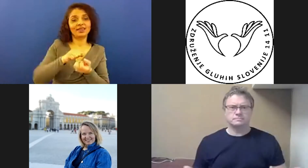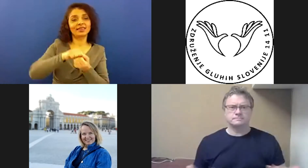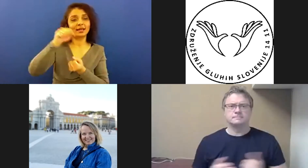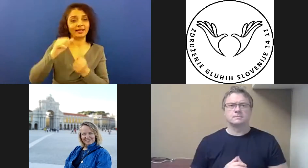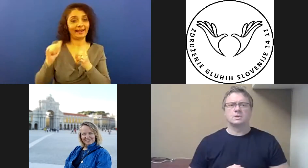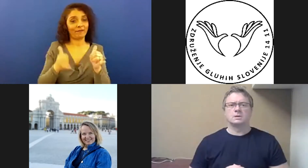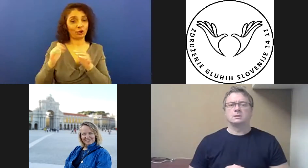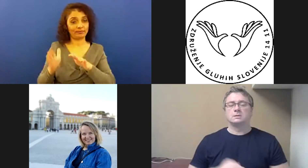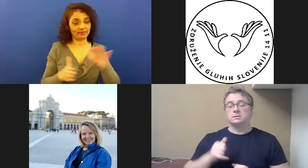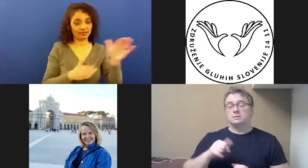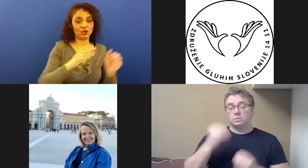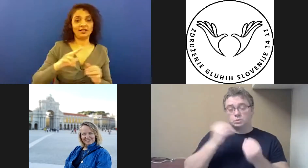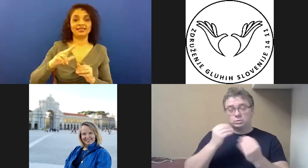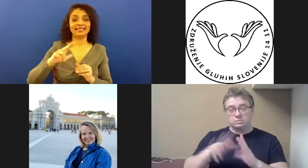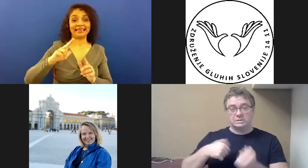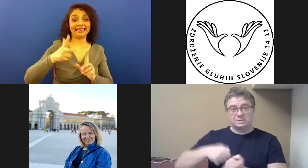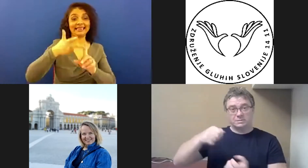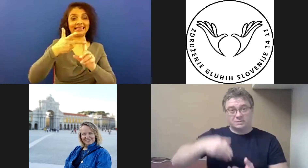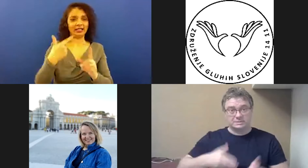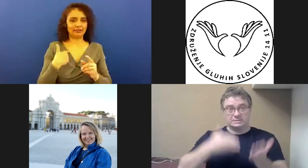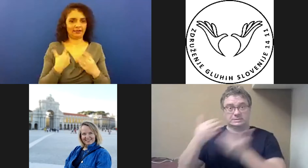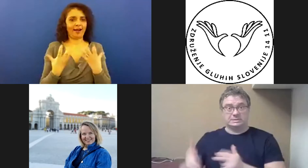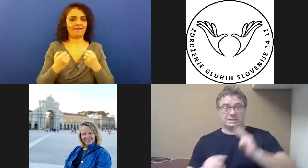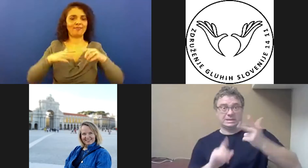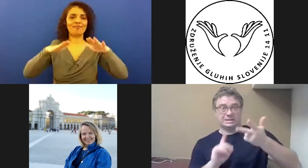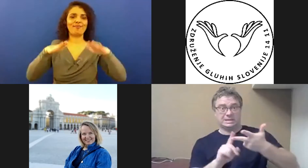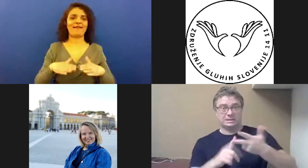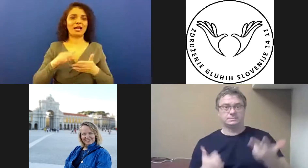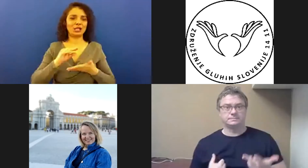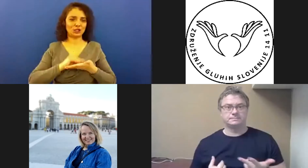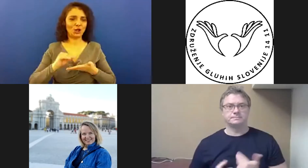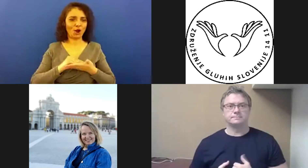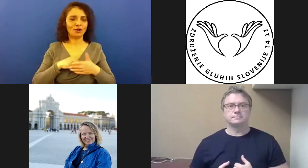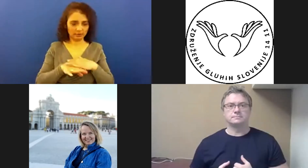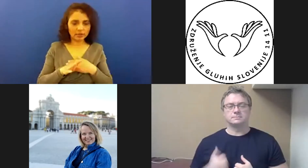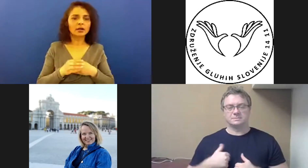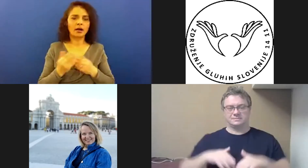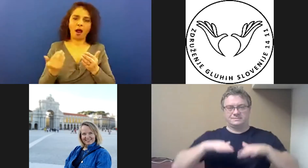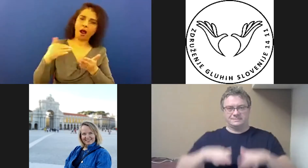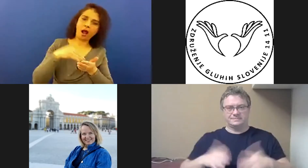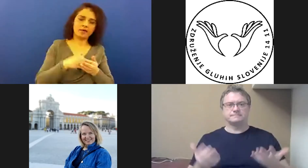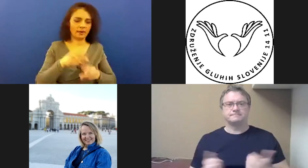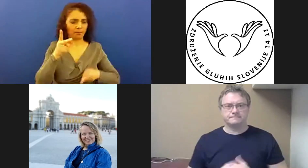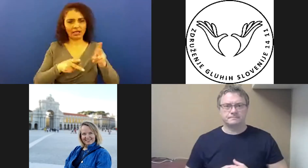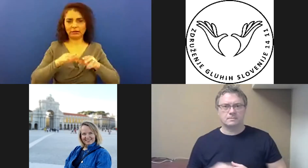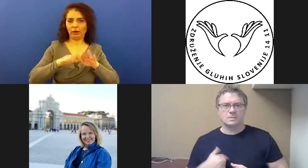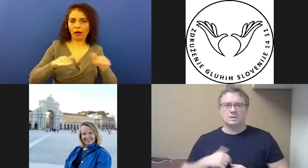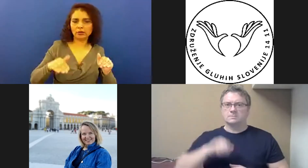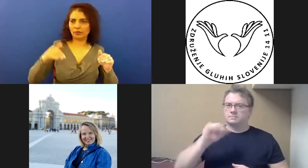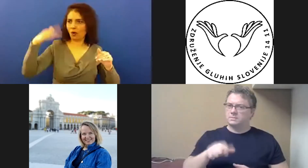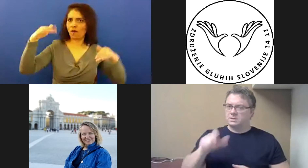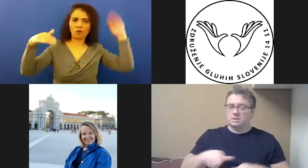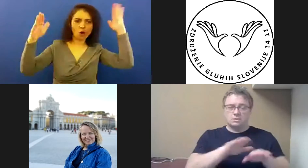He coped quite well and graduated school. Now, the third deaf child was me. I was the last one in